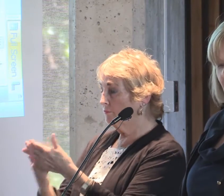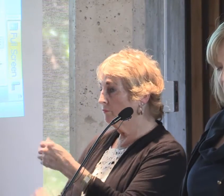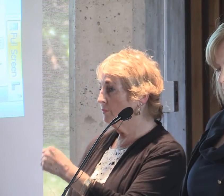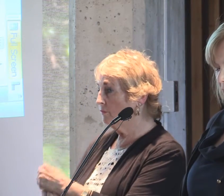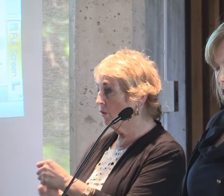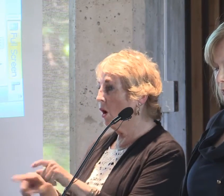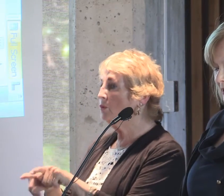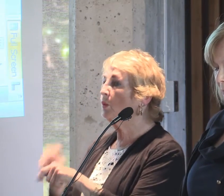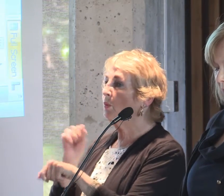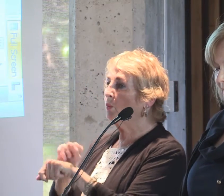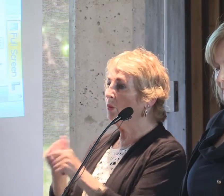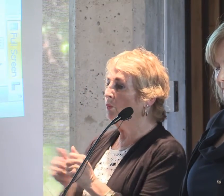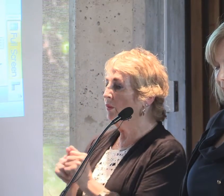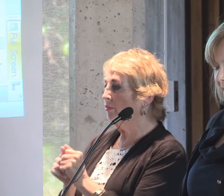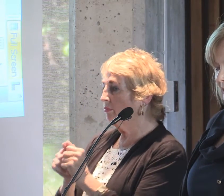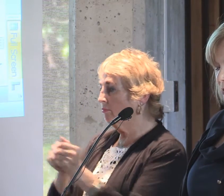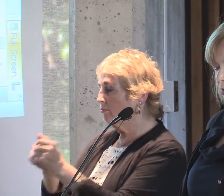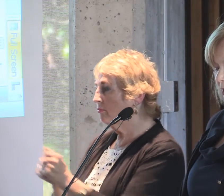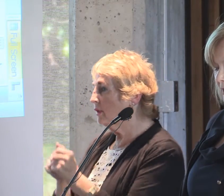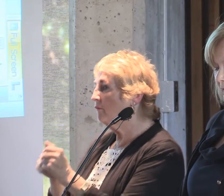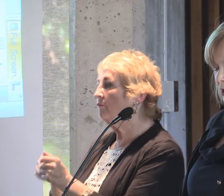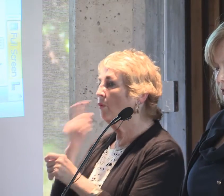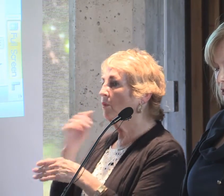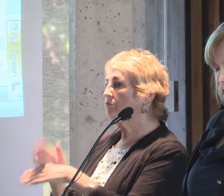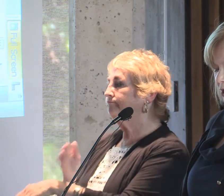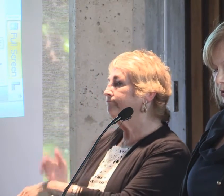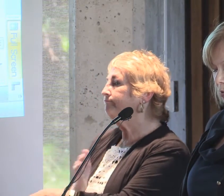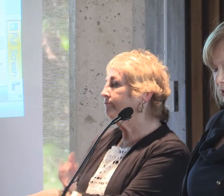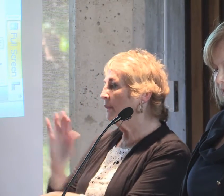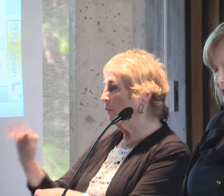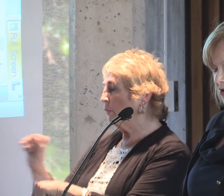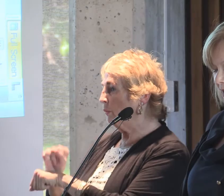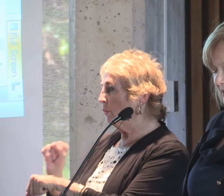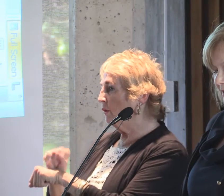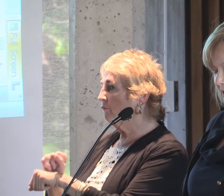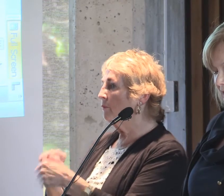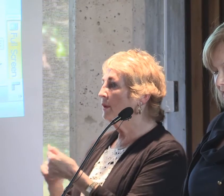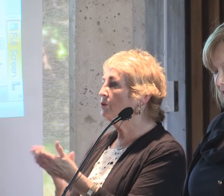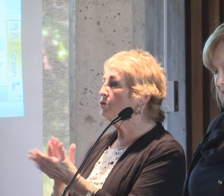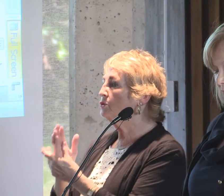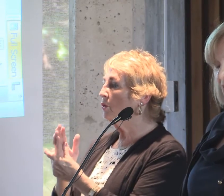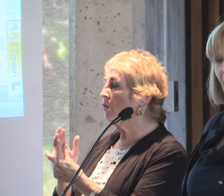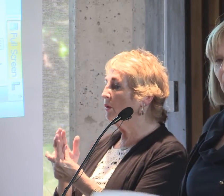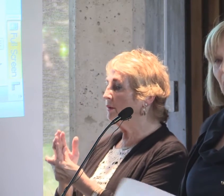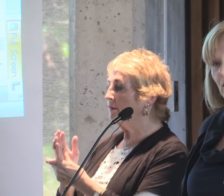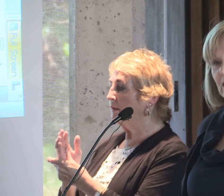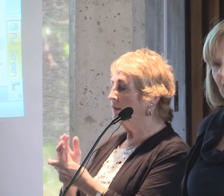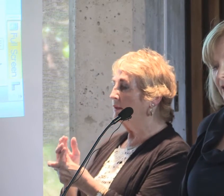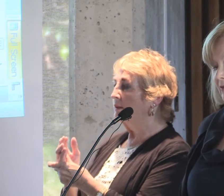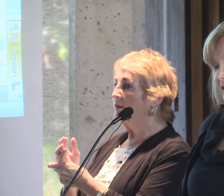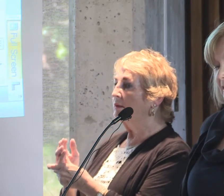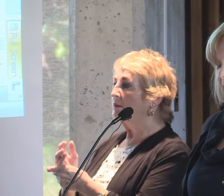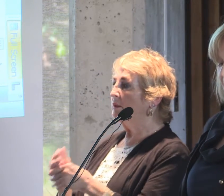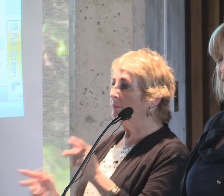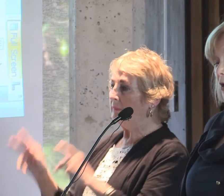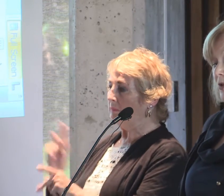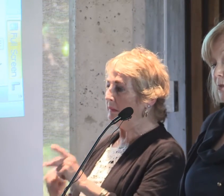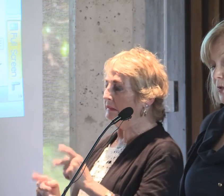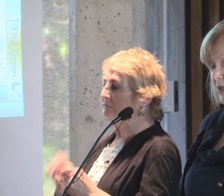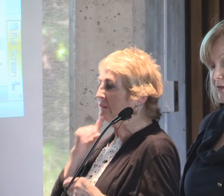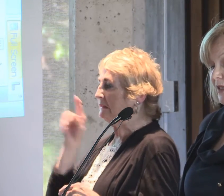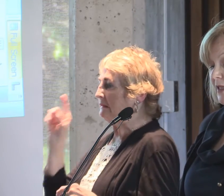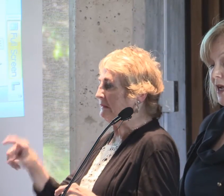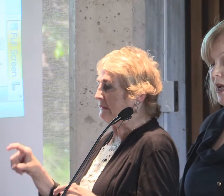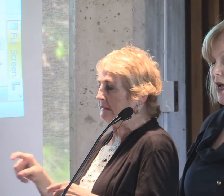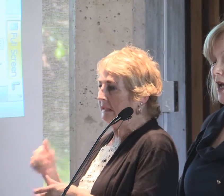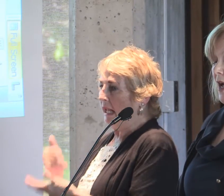with them to expand and enhance the work they do to ensure that it addresses the needs most at risk, of those